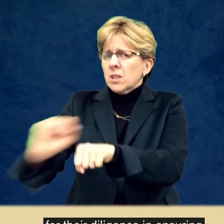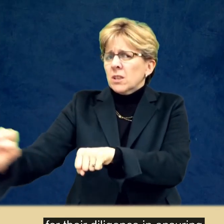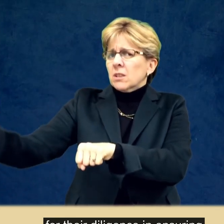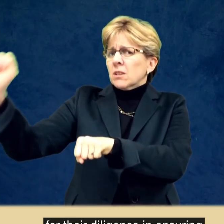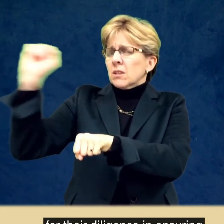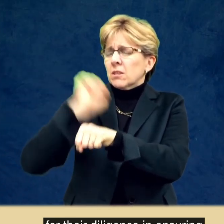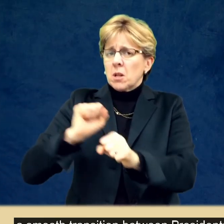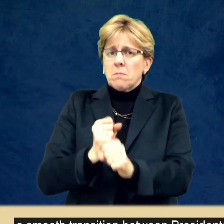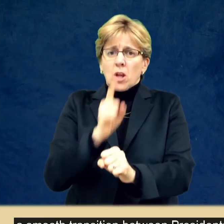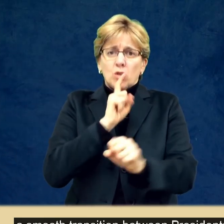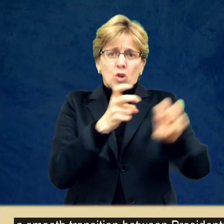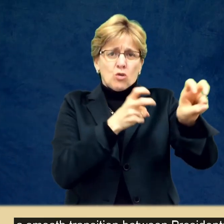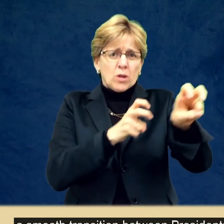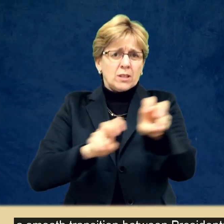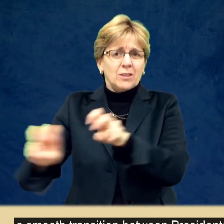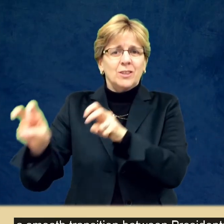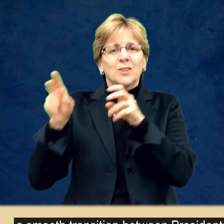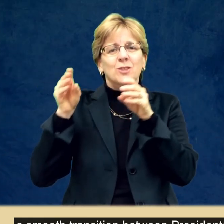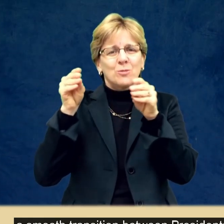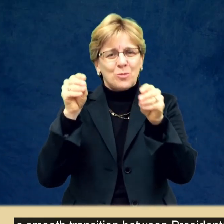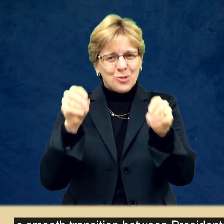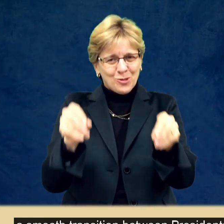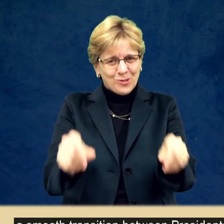in ensuring a smooth transition between Presidents.